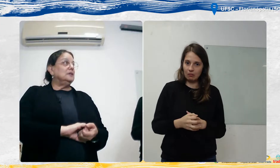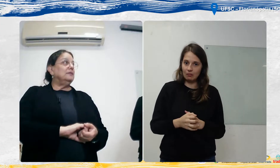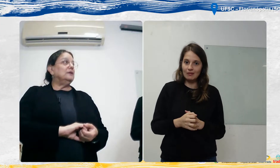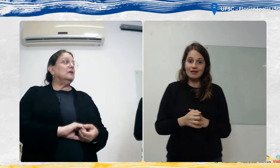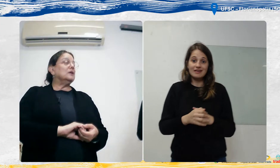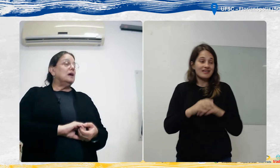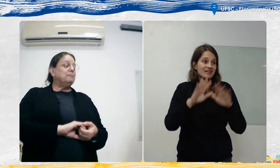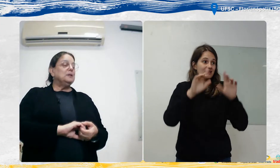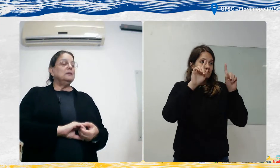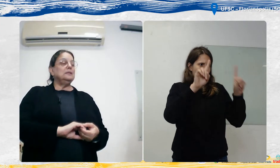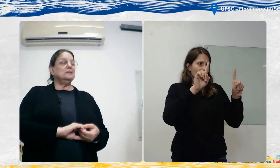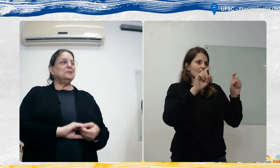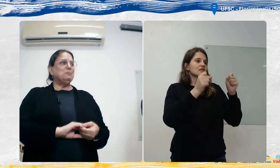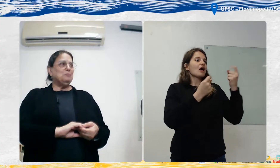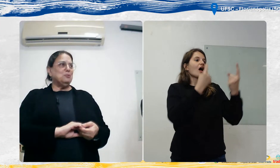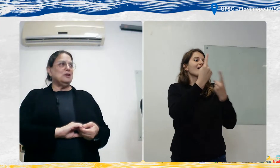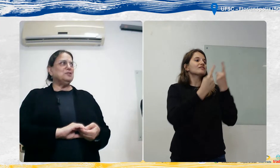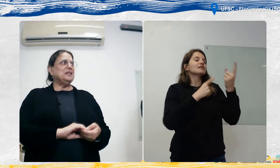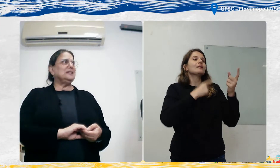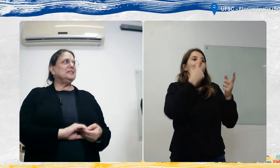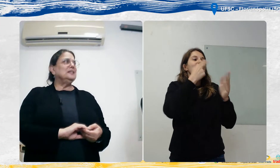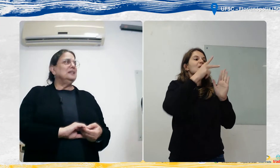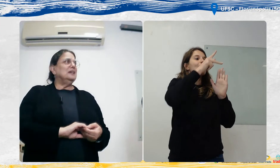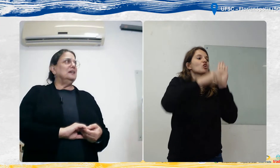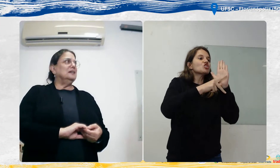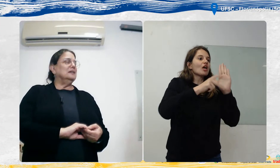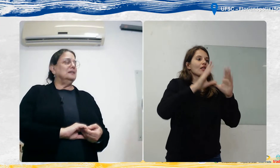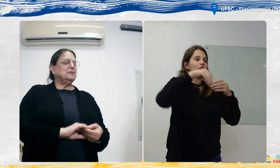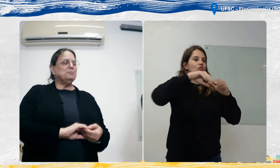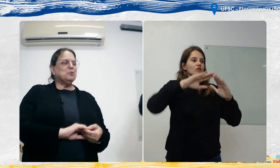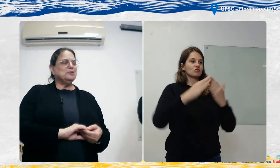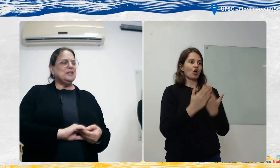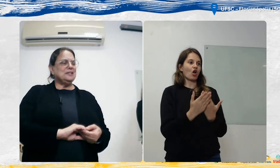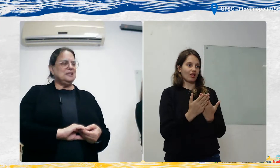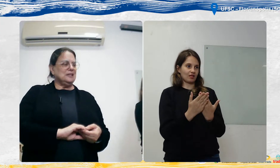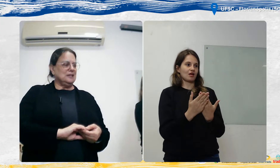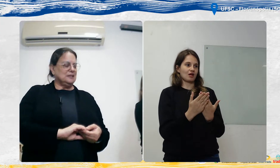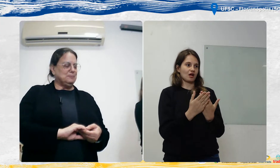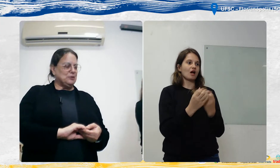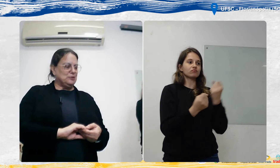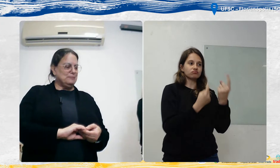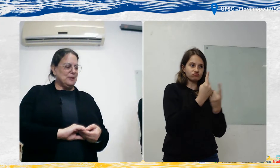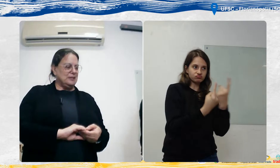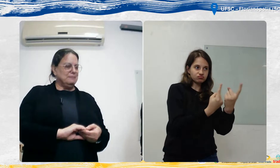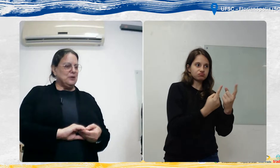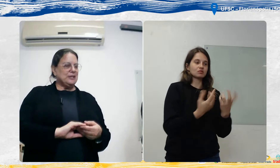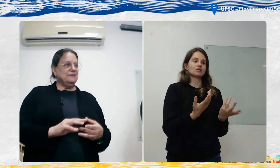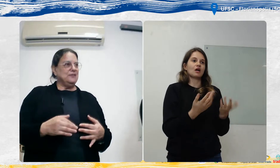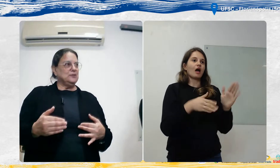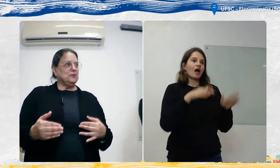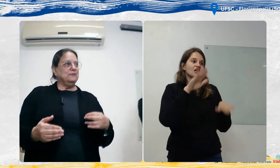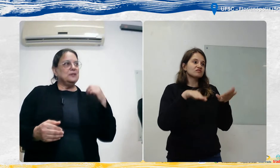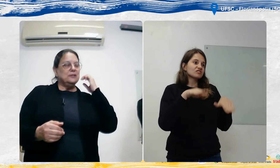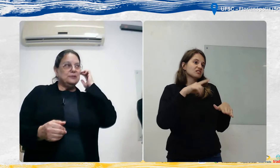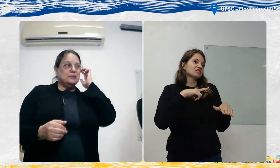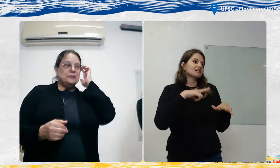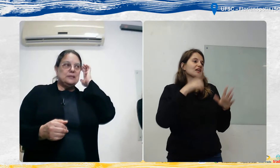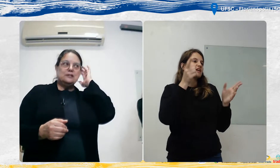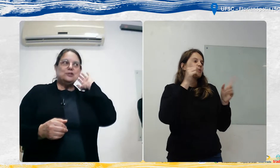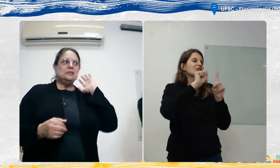However, there are a couple little small projects. There's a project sponsored by the American